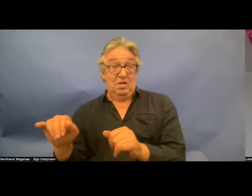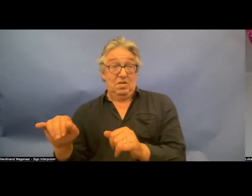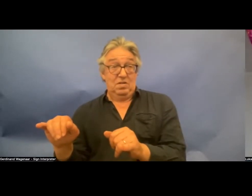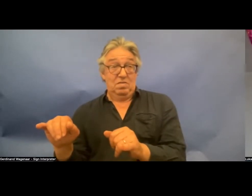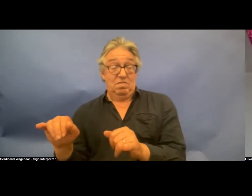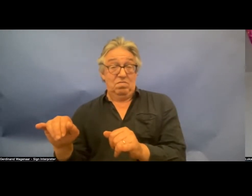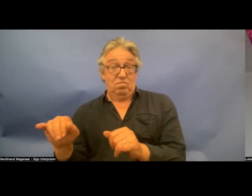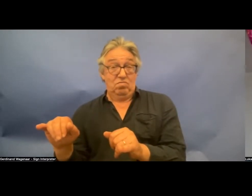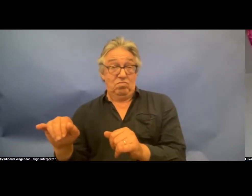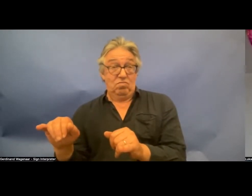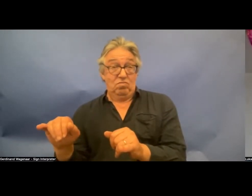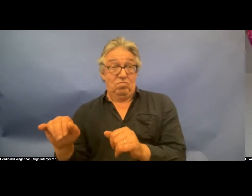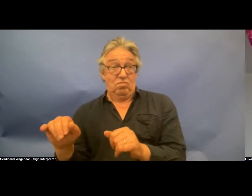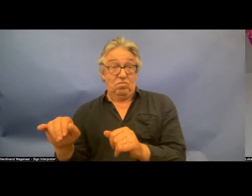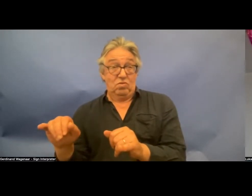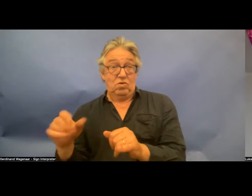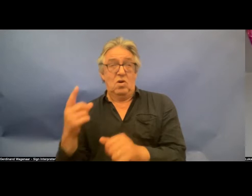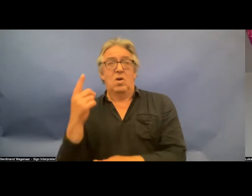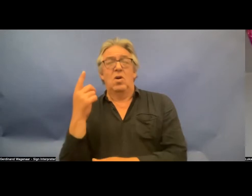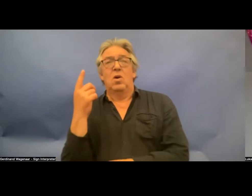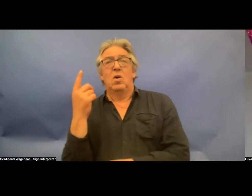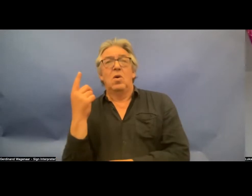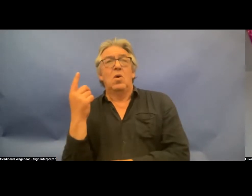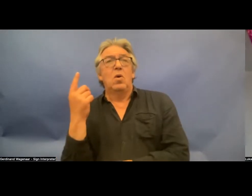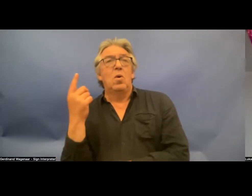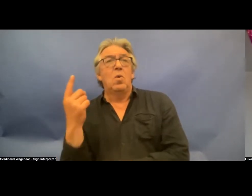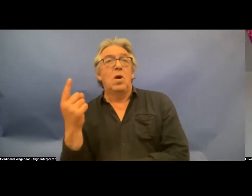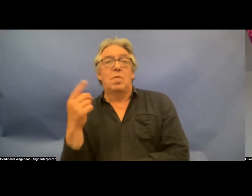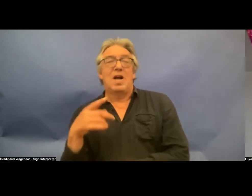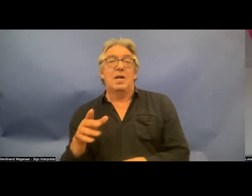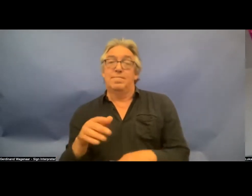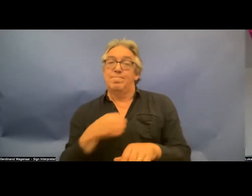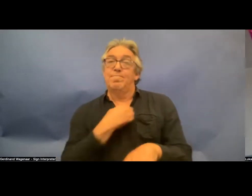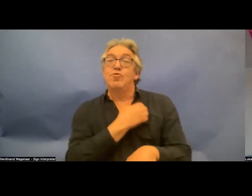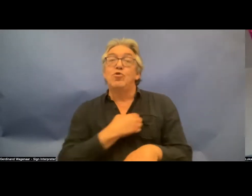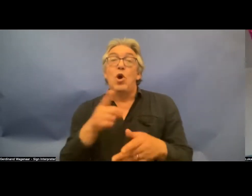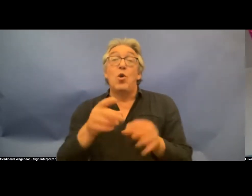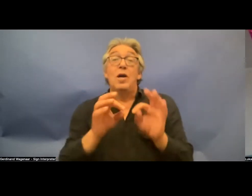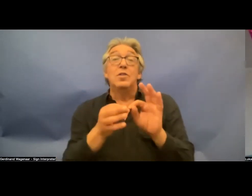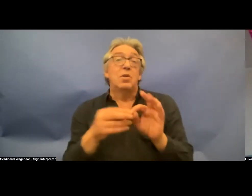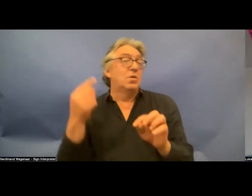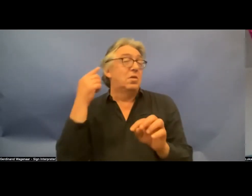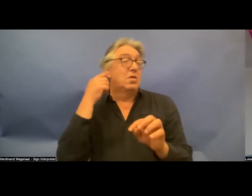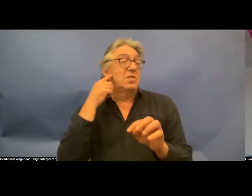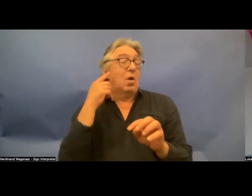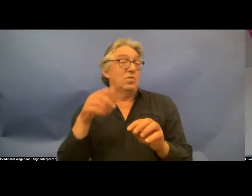run by one of the women's order. The institution has been in operation